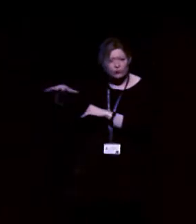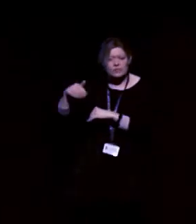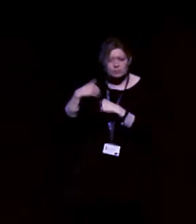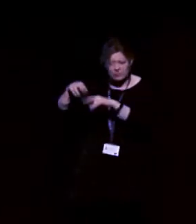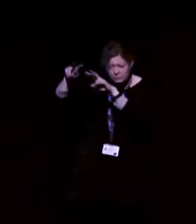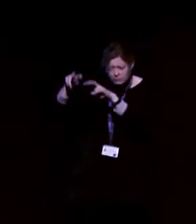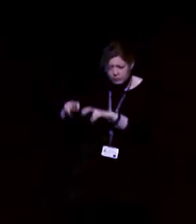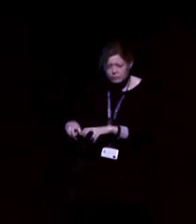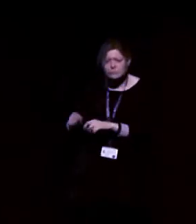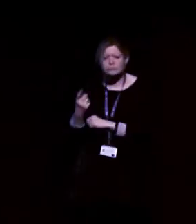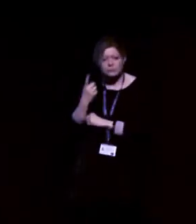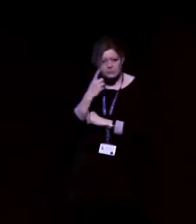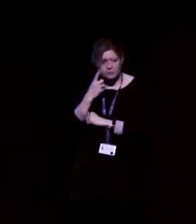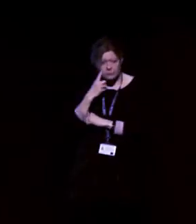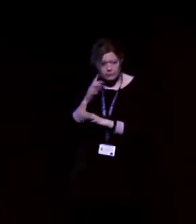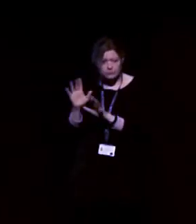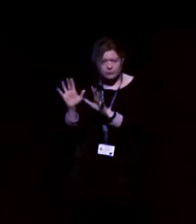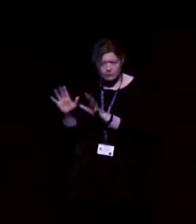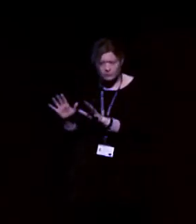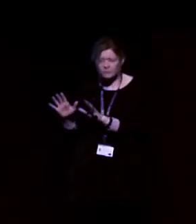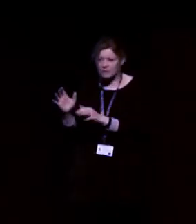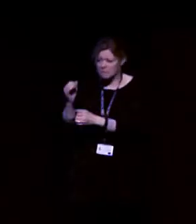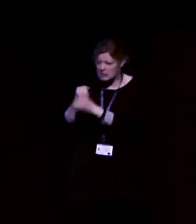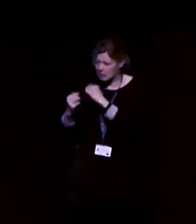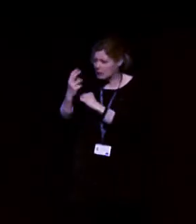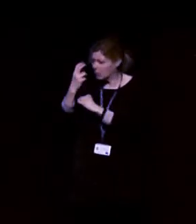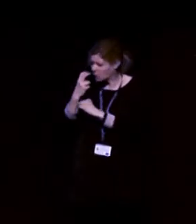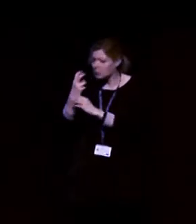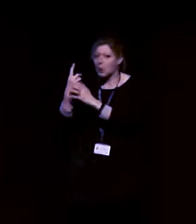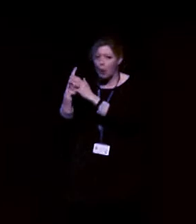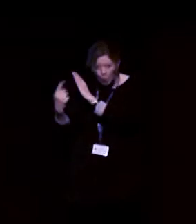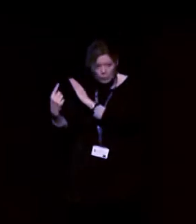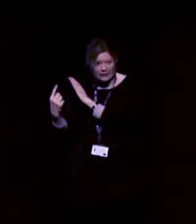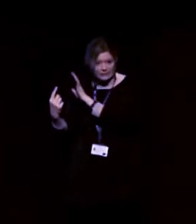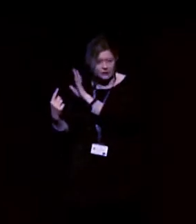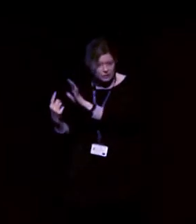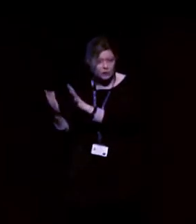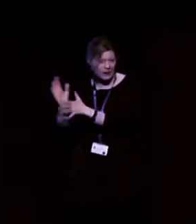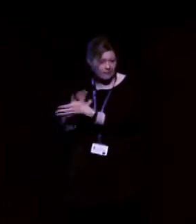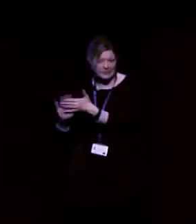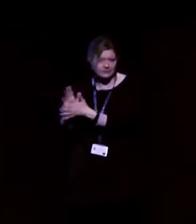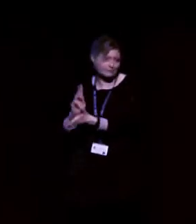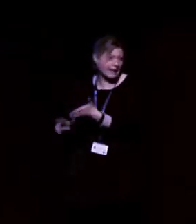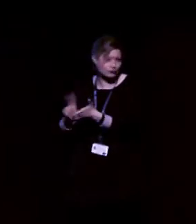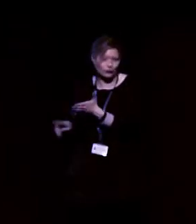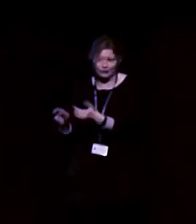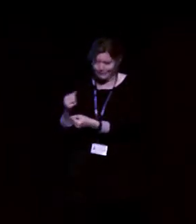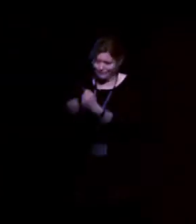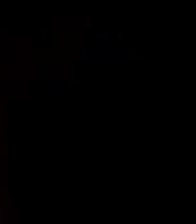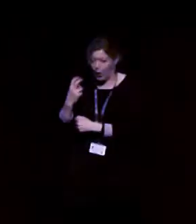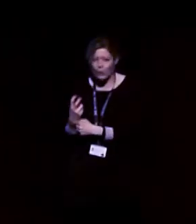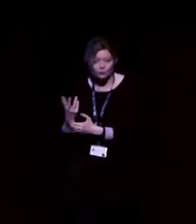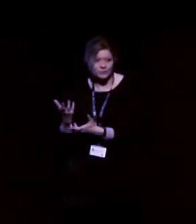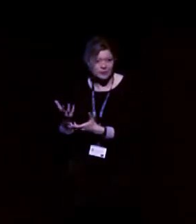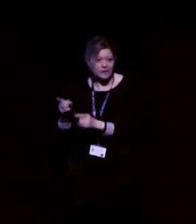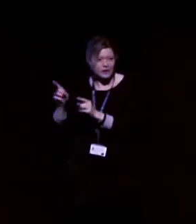is presbycusis only, that is biological aging. Now clearly these are populations that have been uncontaminated by